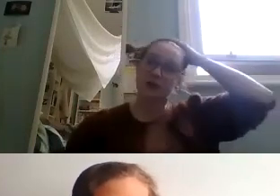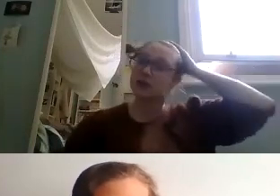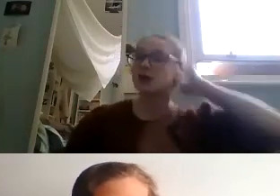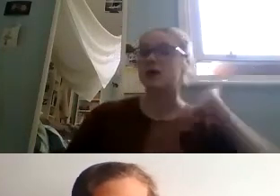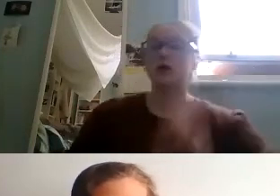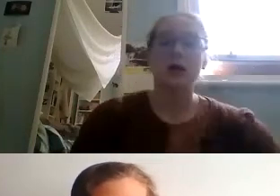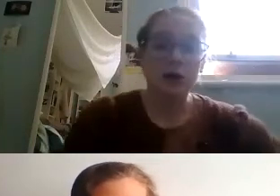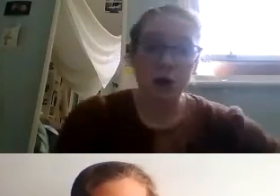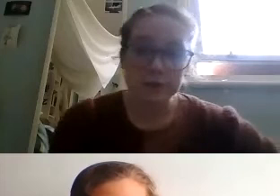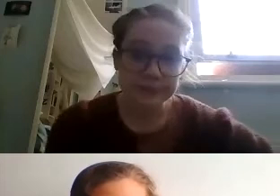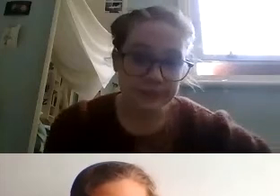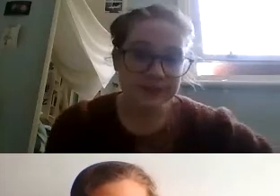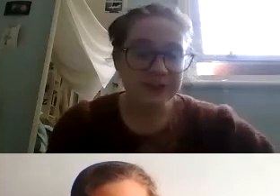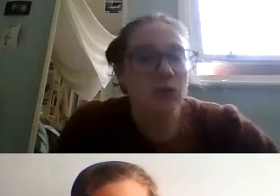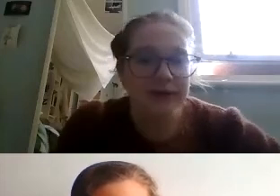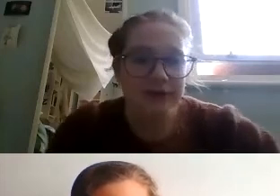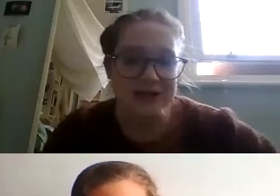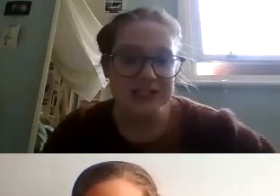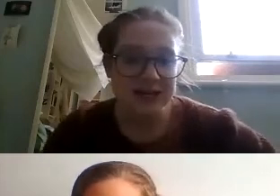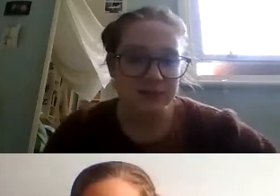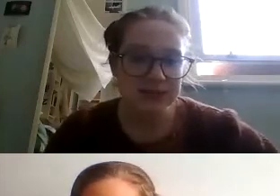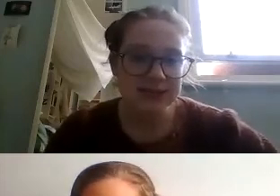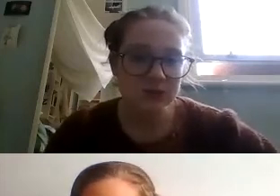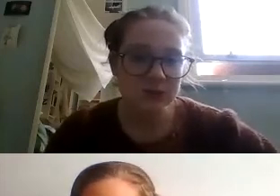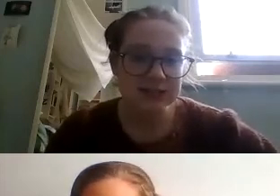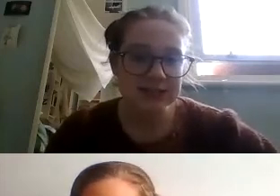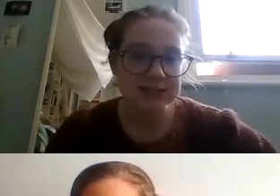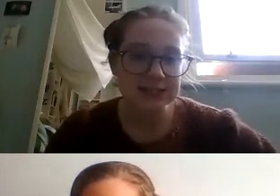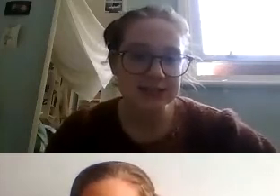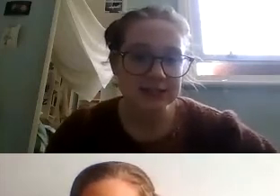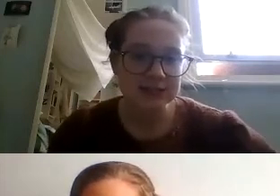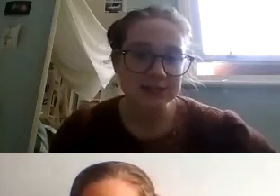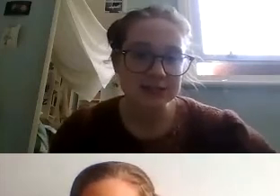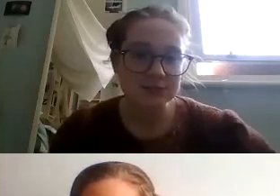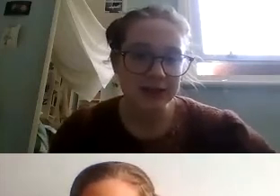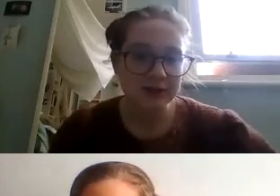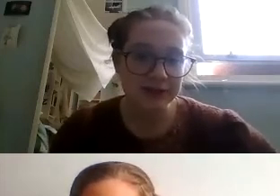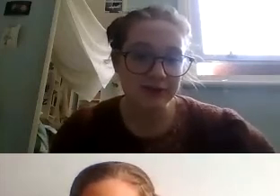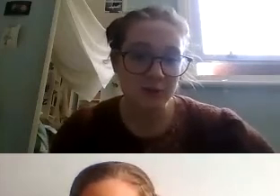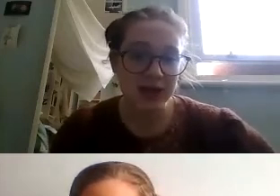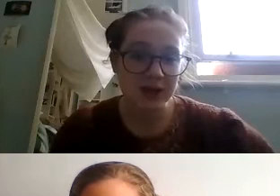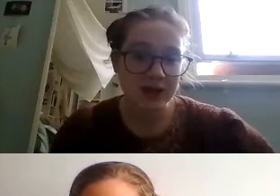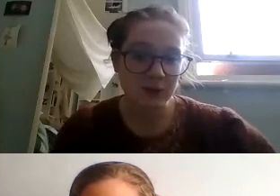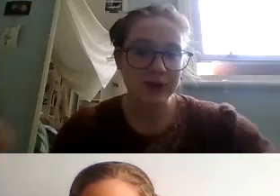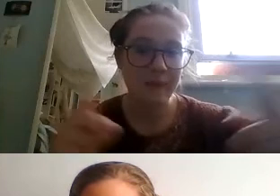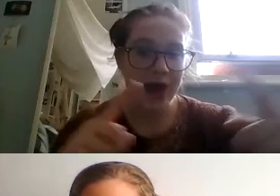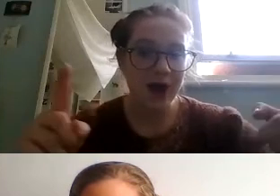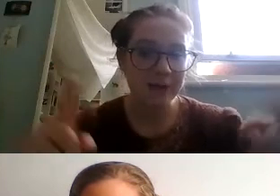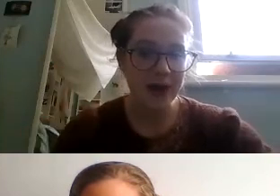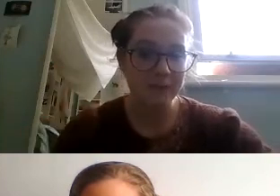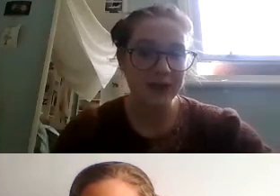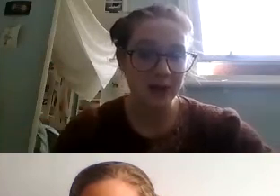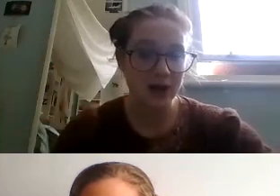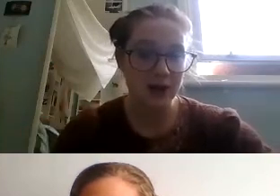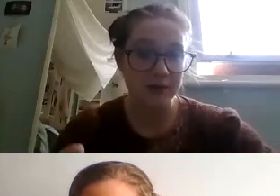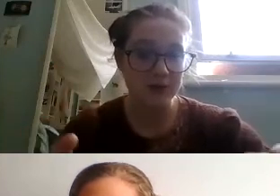do you know what we could do actually? Because it's all in, we don't need to speak. I could